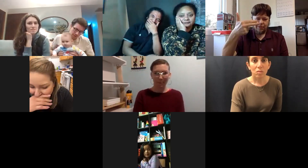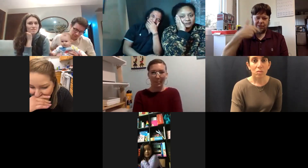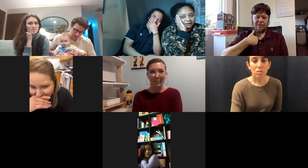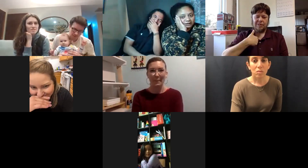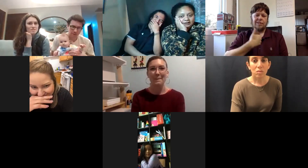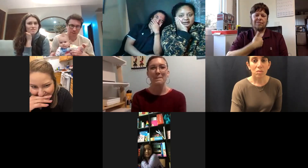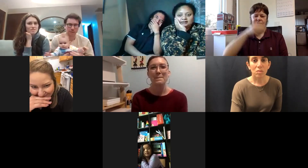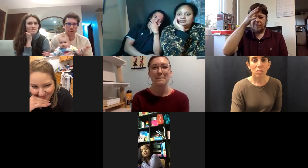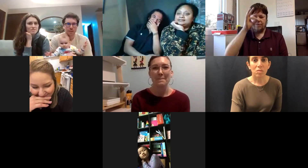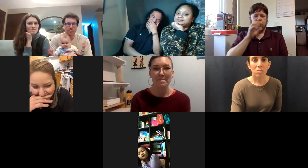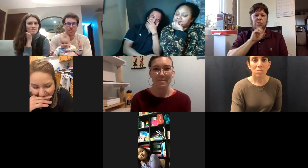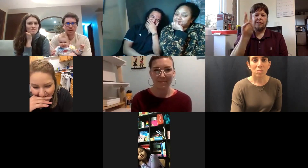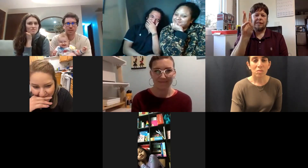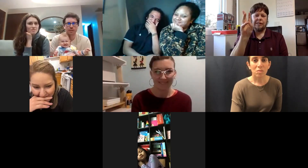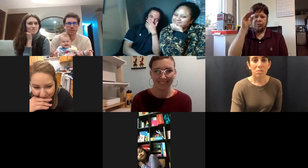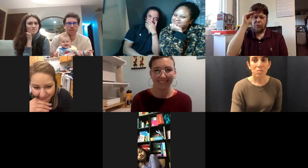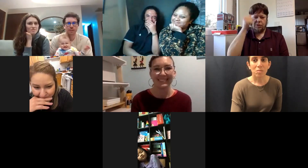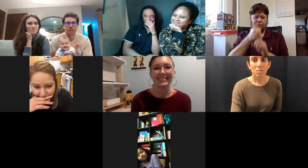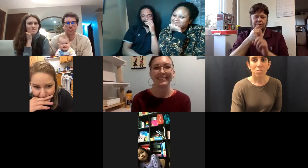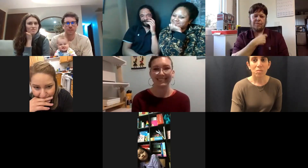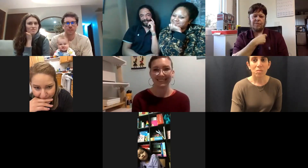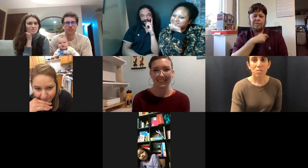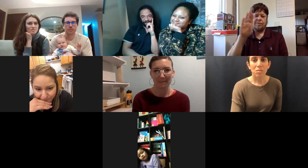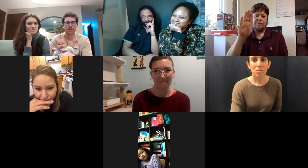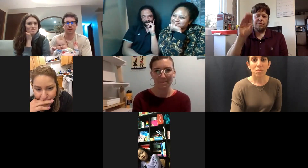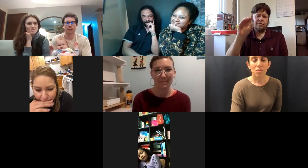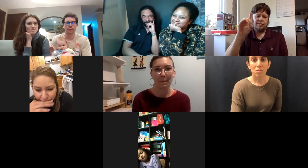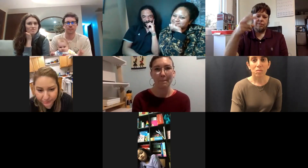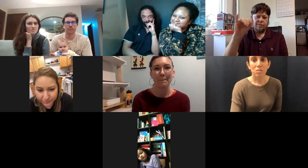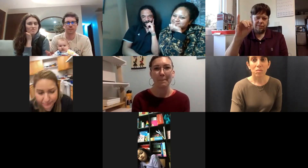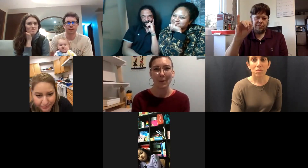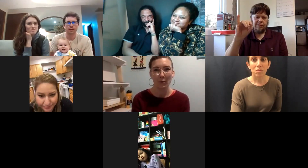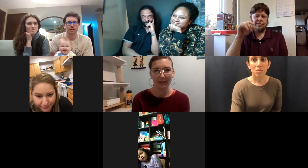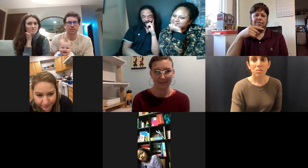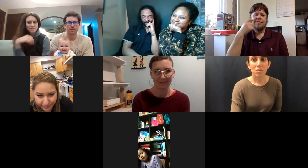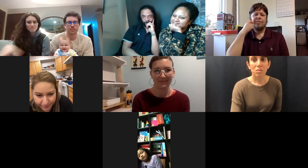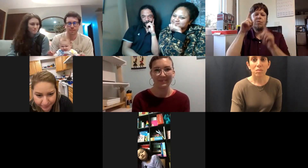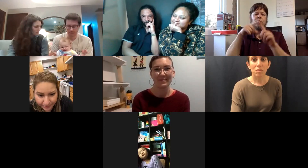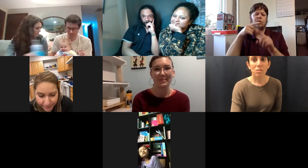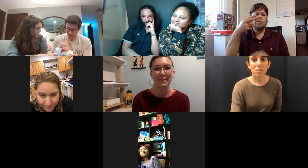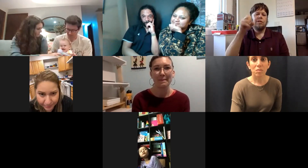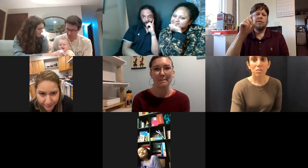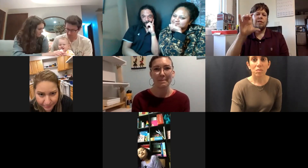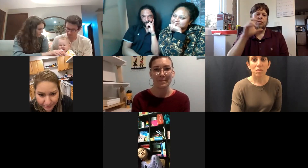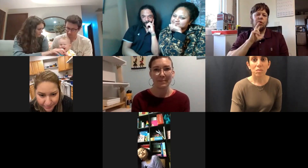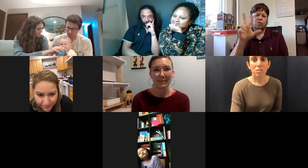Okay, Jonah. Hi, my name is Jonah. I'm the father of a 6-year-old boy.